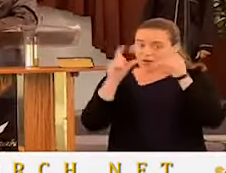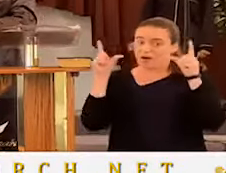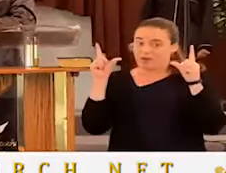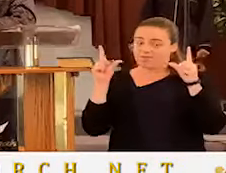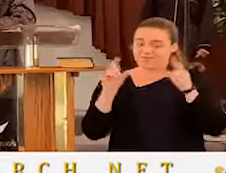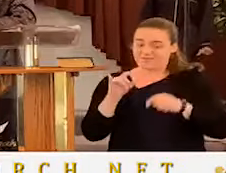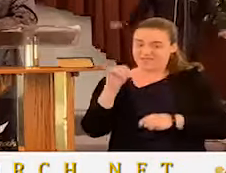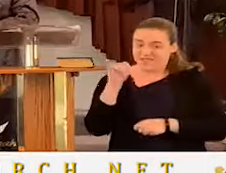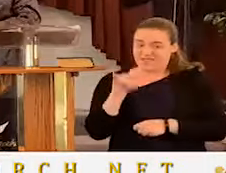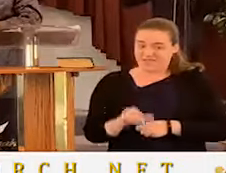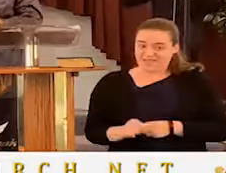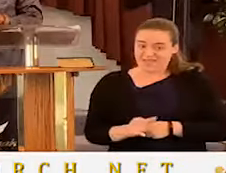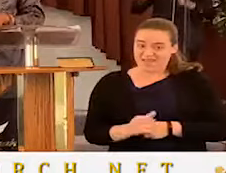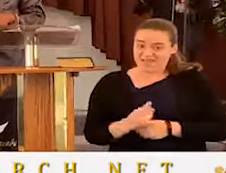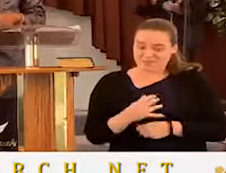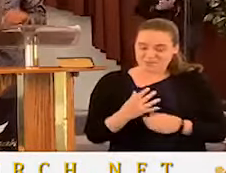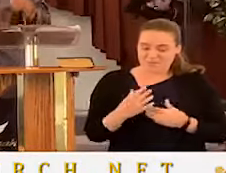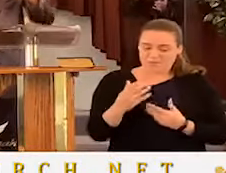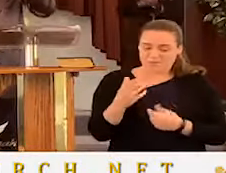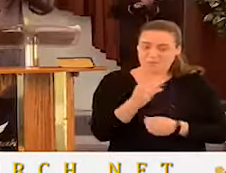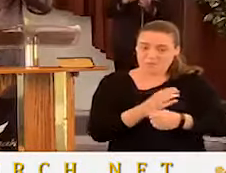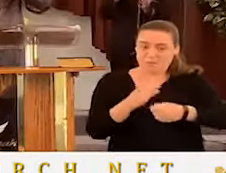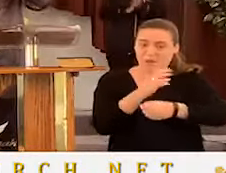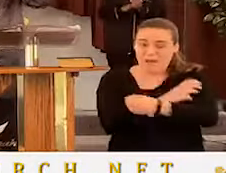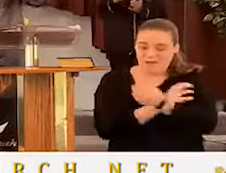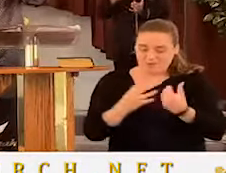that sleeping giant on the inside wakes up.